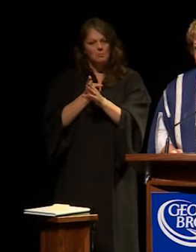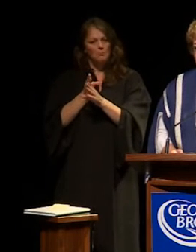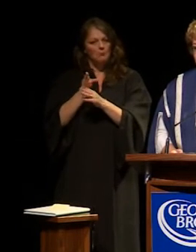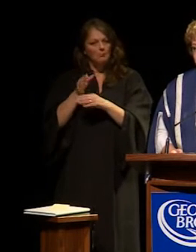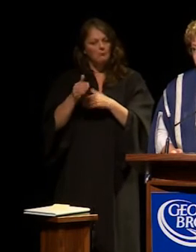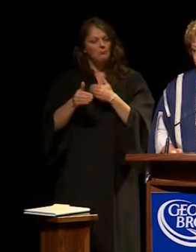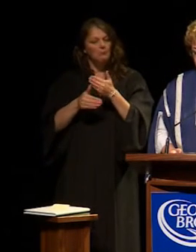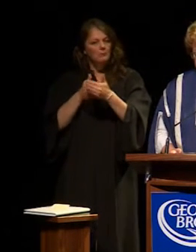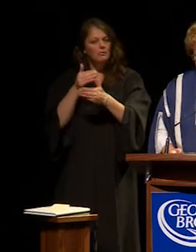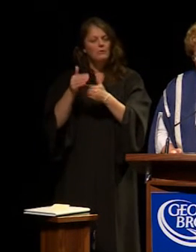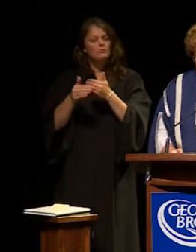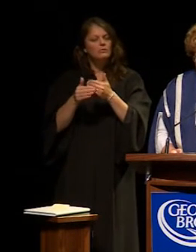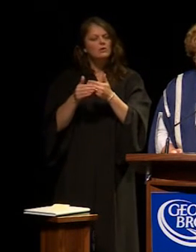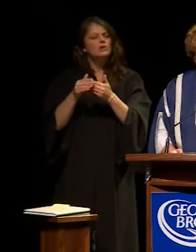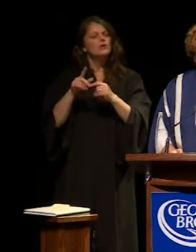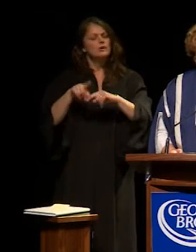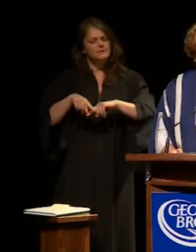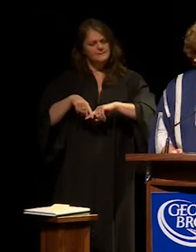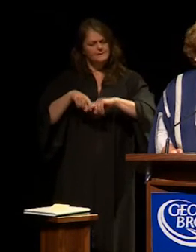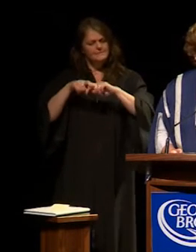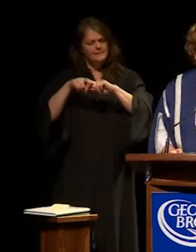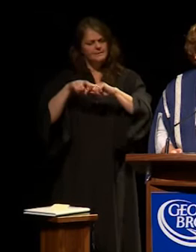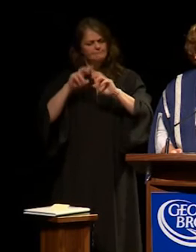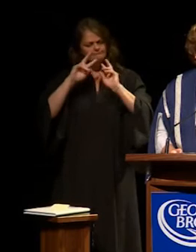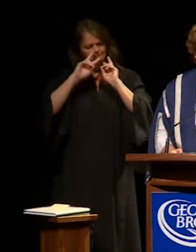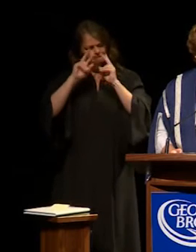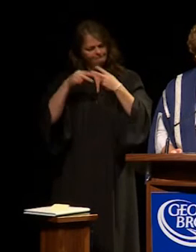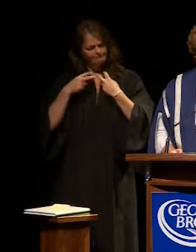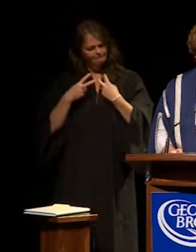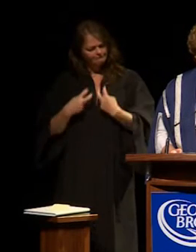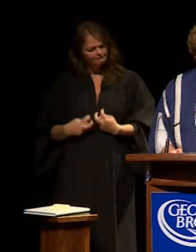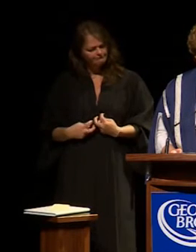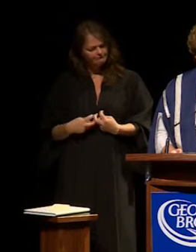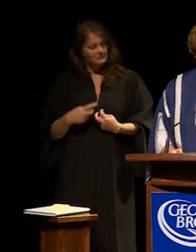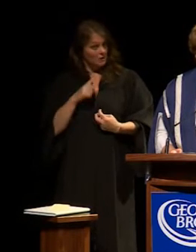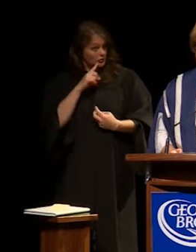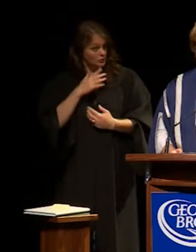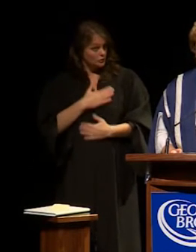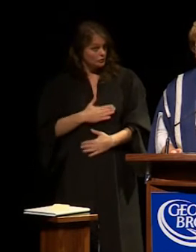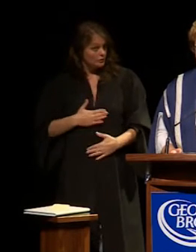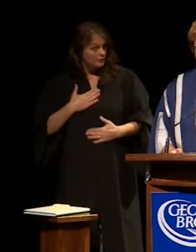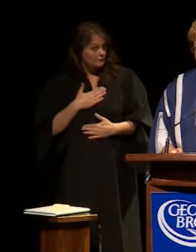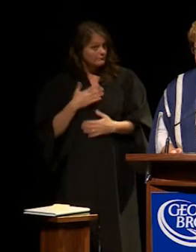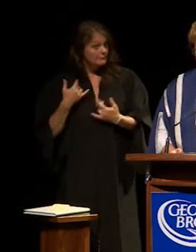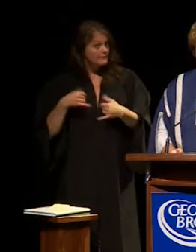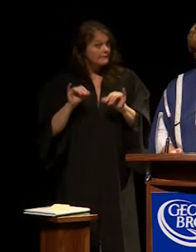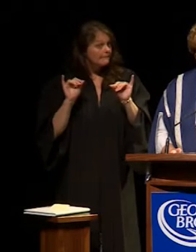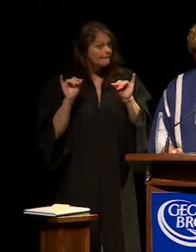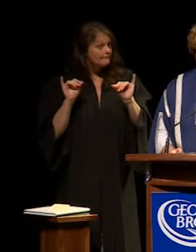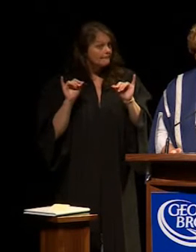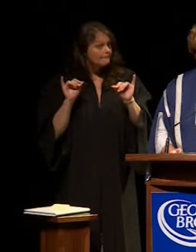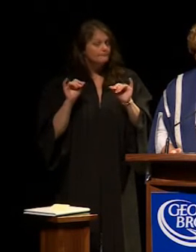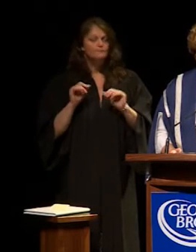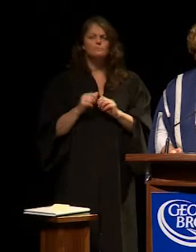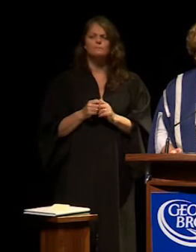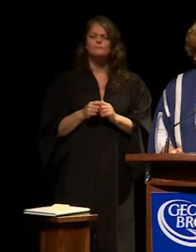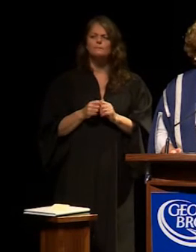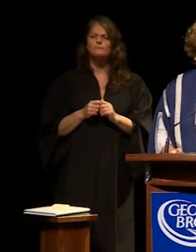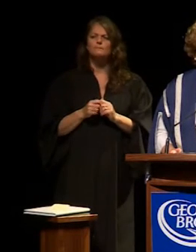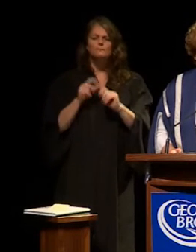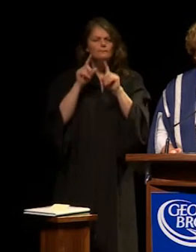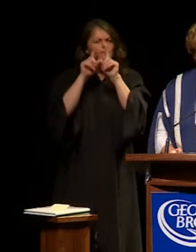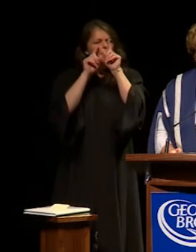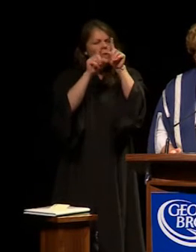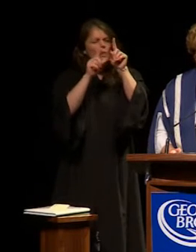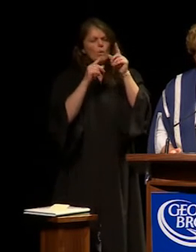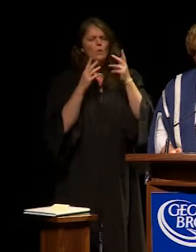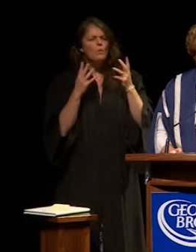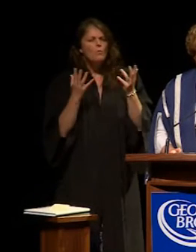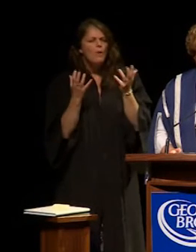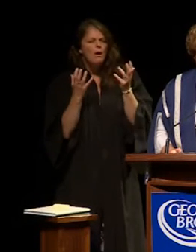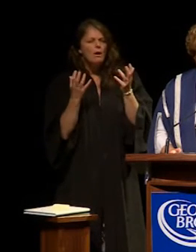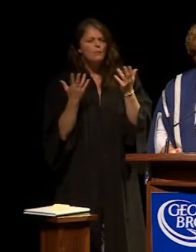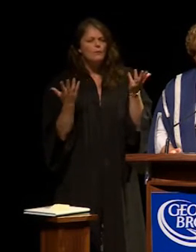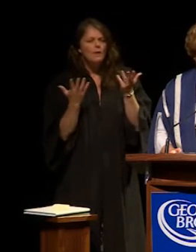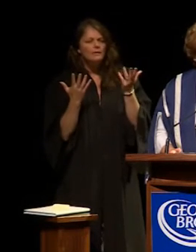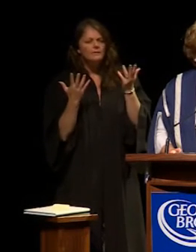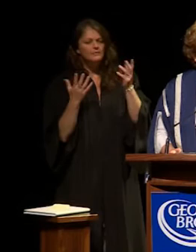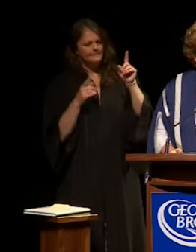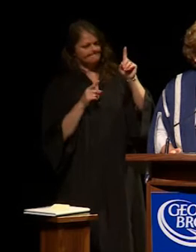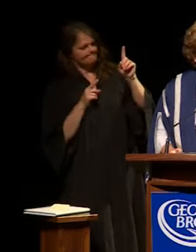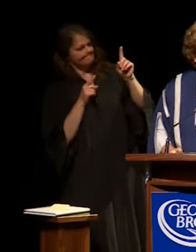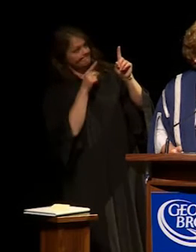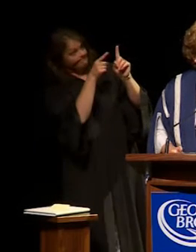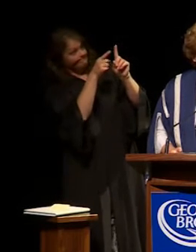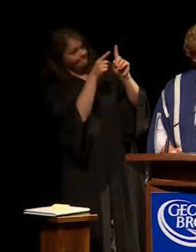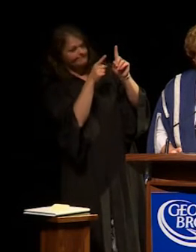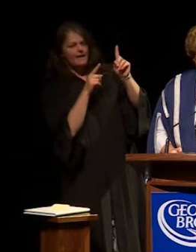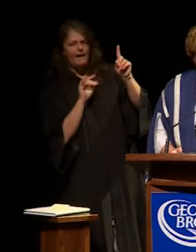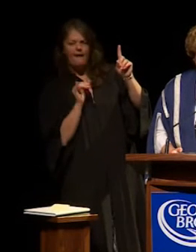reflect. Ask yourself, am I enjoying this? What do I want to achieve? How can I get there?